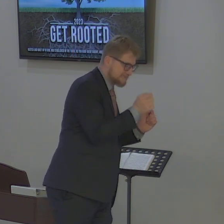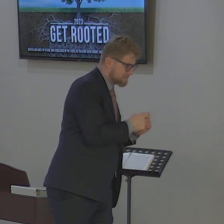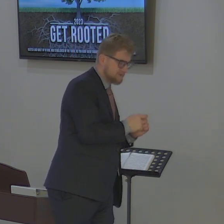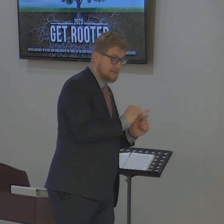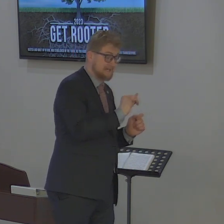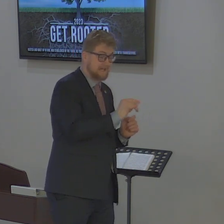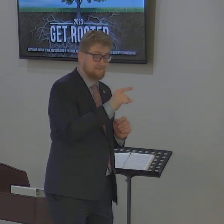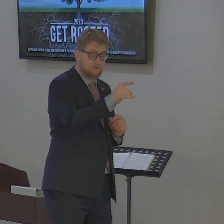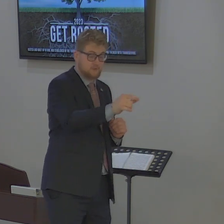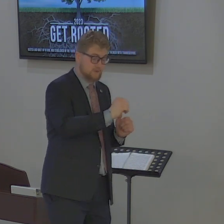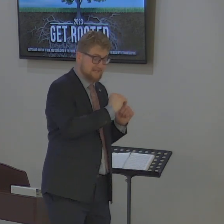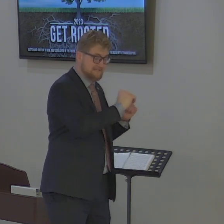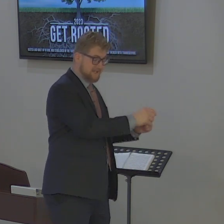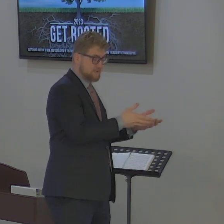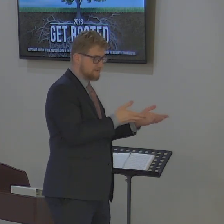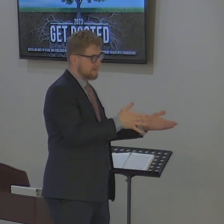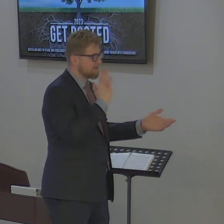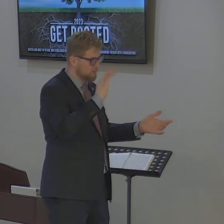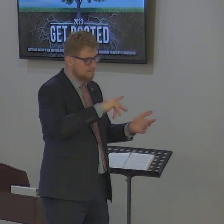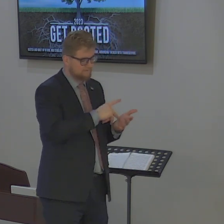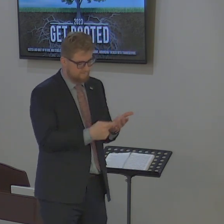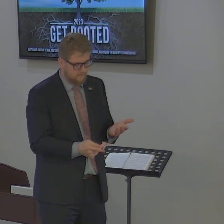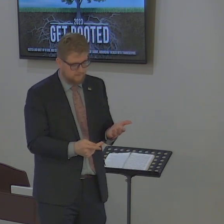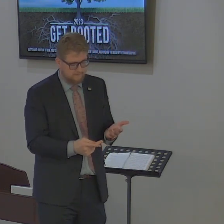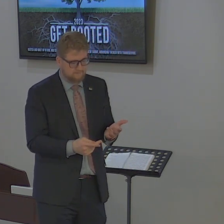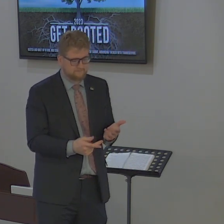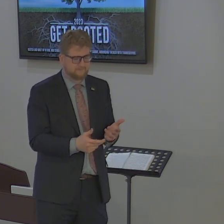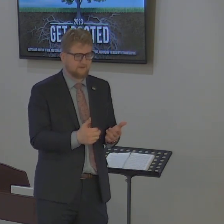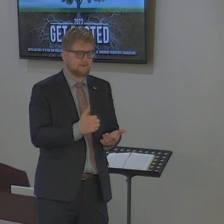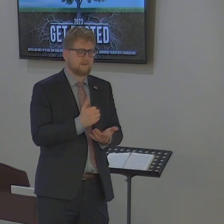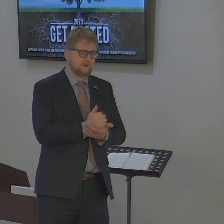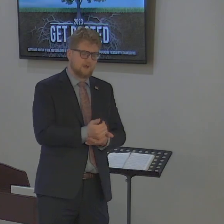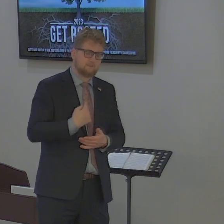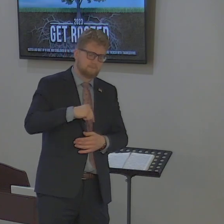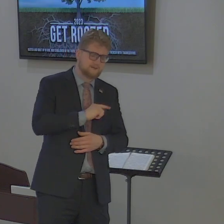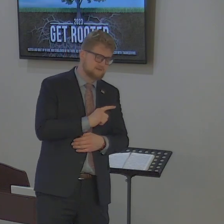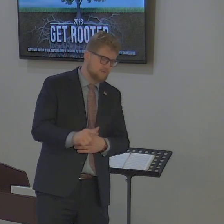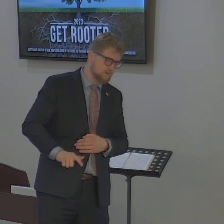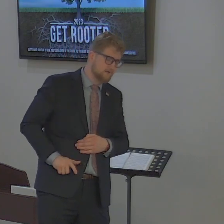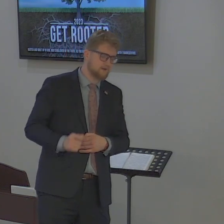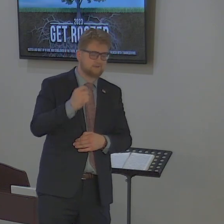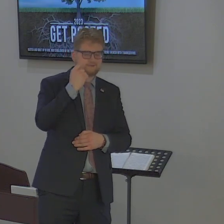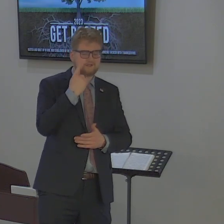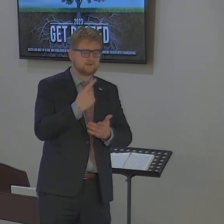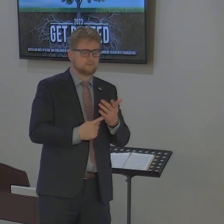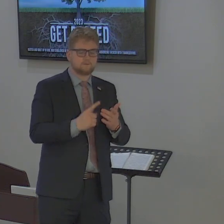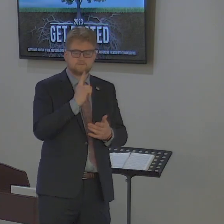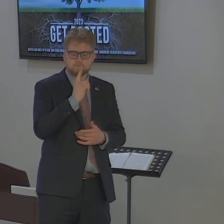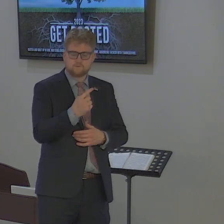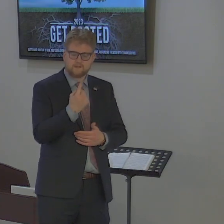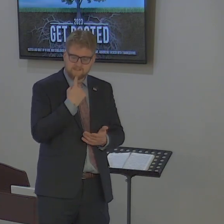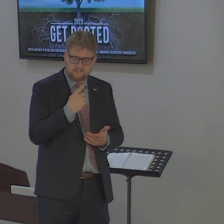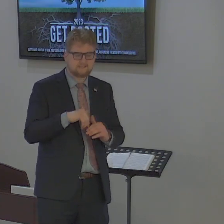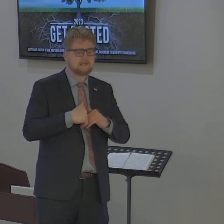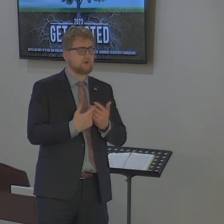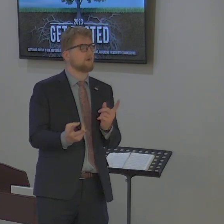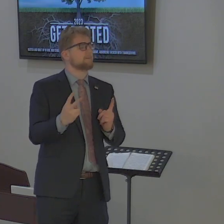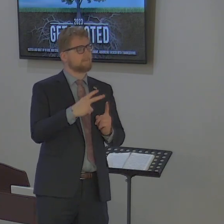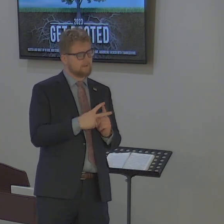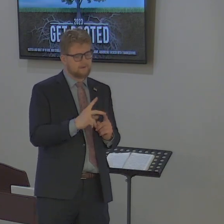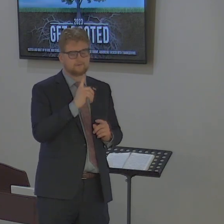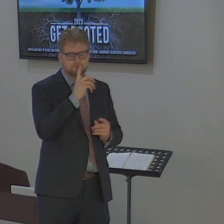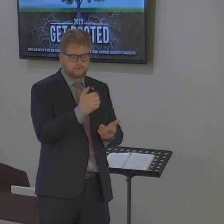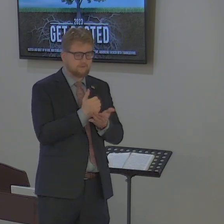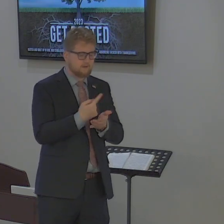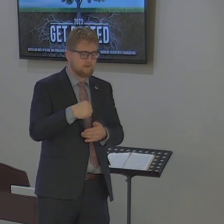fall. Father, I pray, help us, Lord, to understand what the truth says. Help us to understand how to apply that truth. Help us to have a love